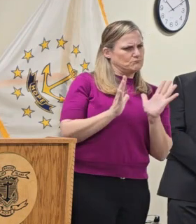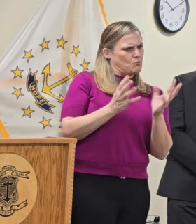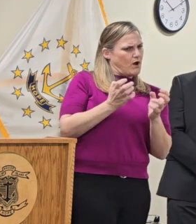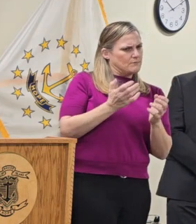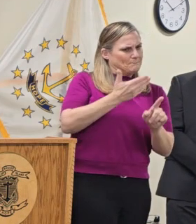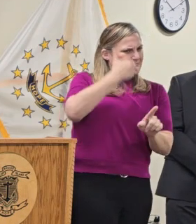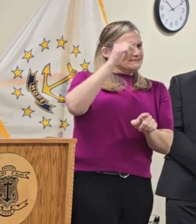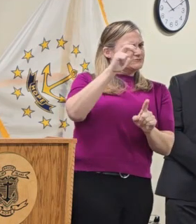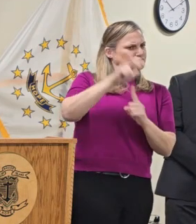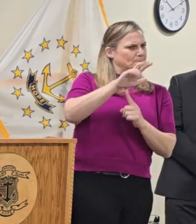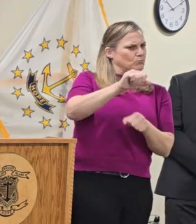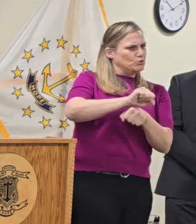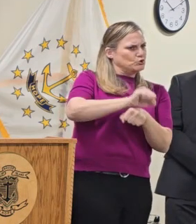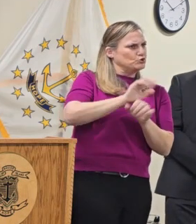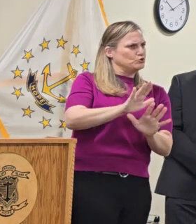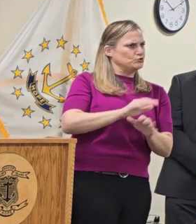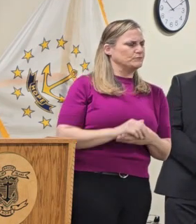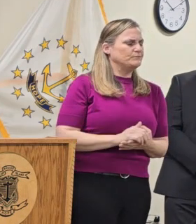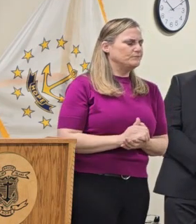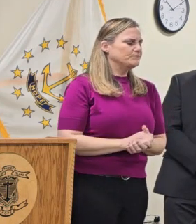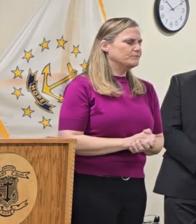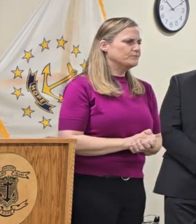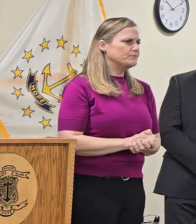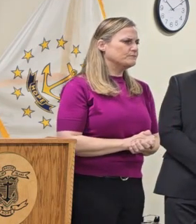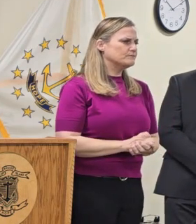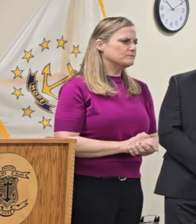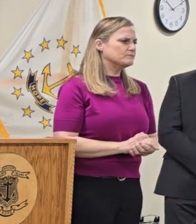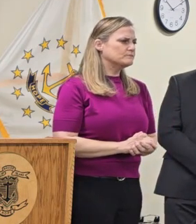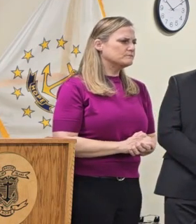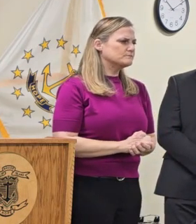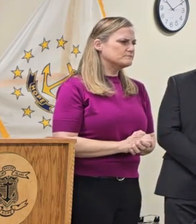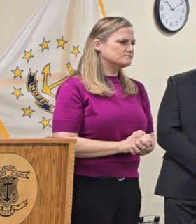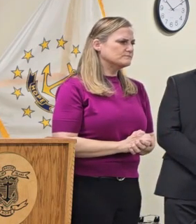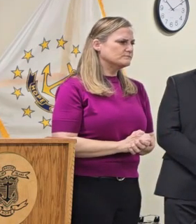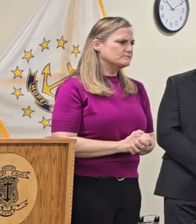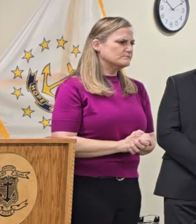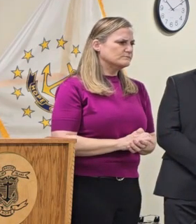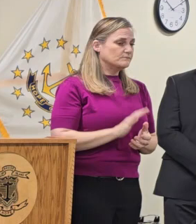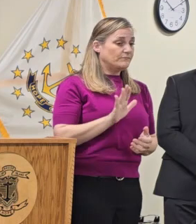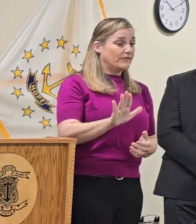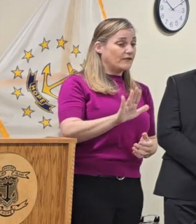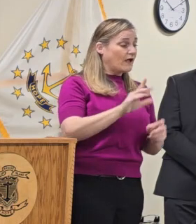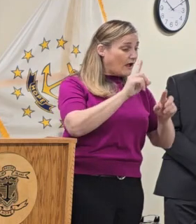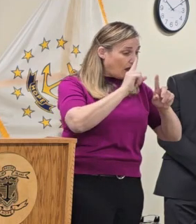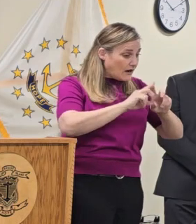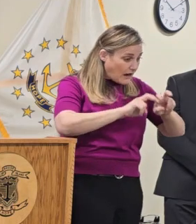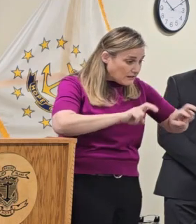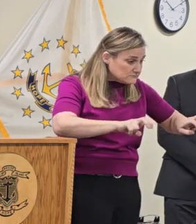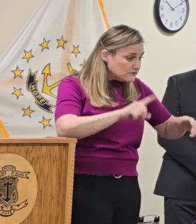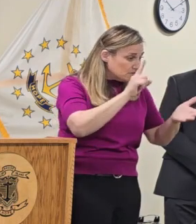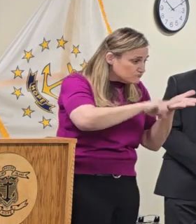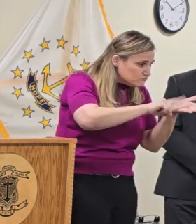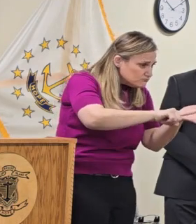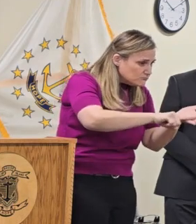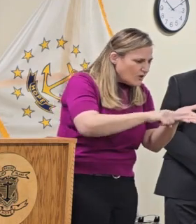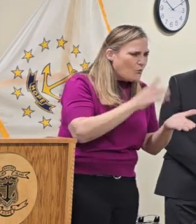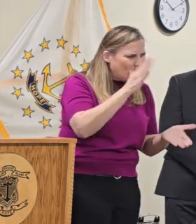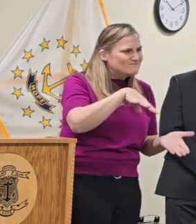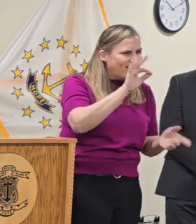The resulting comprehensive analysis should give us the answers we are seeking and help us hold the right players